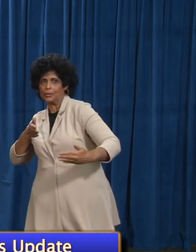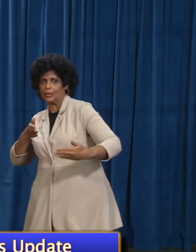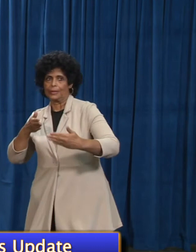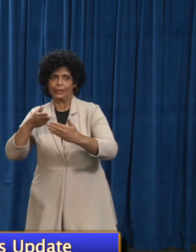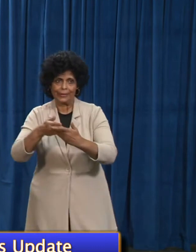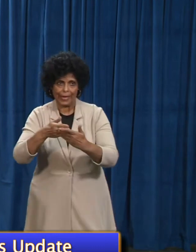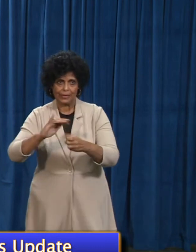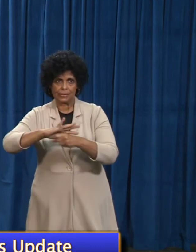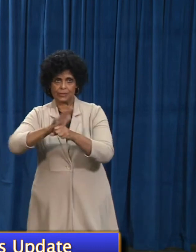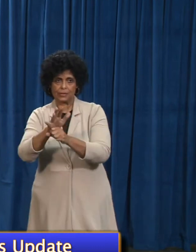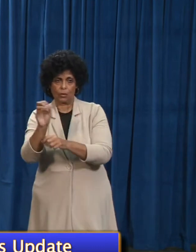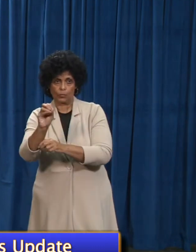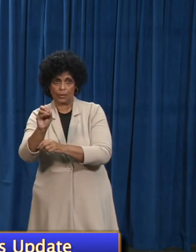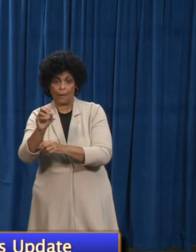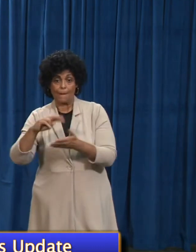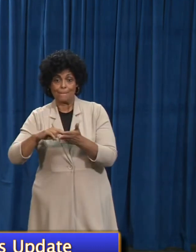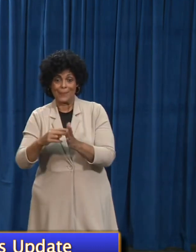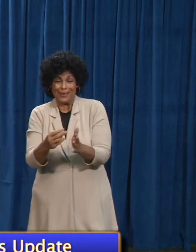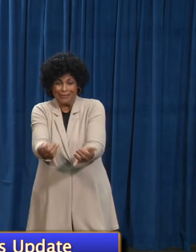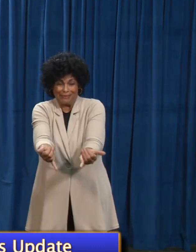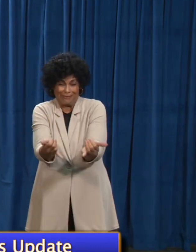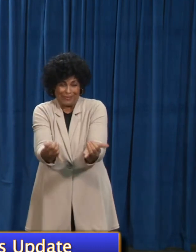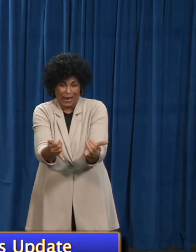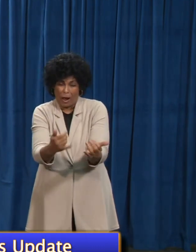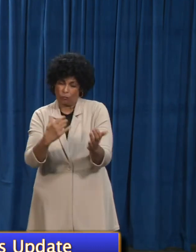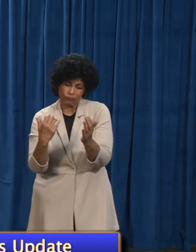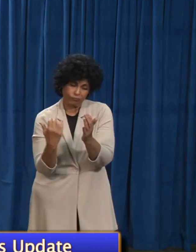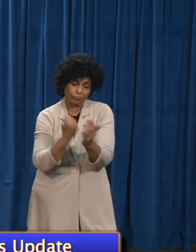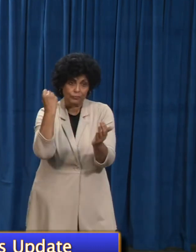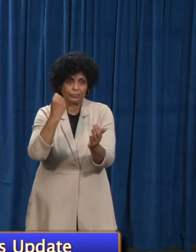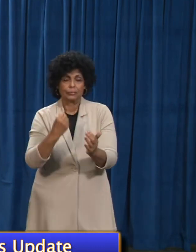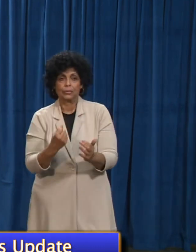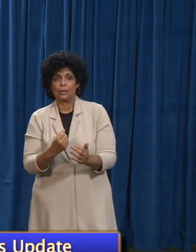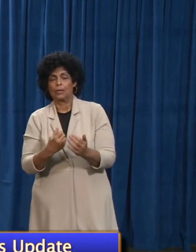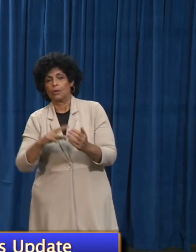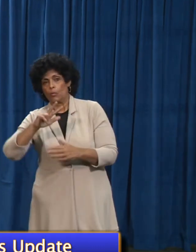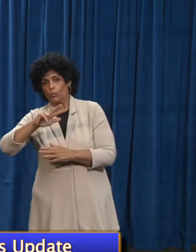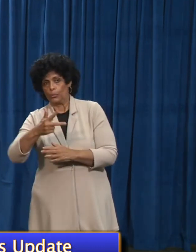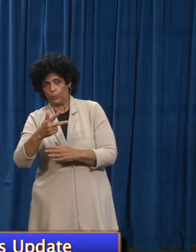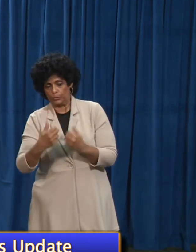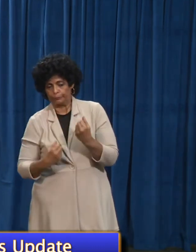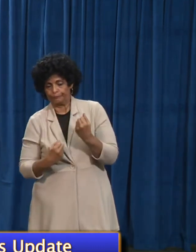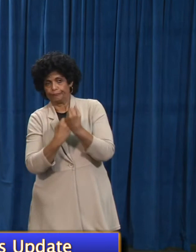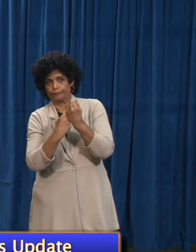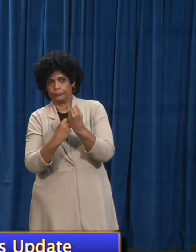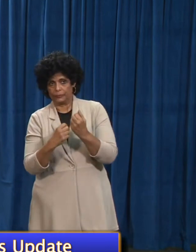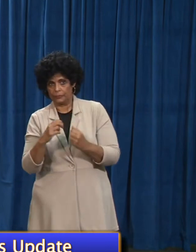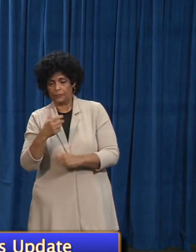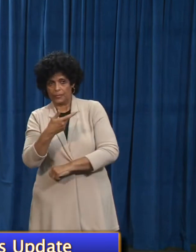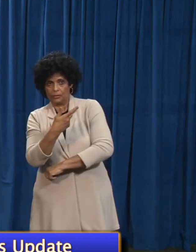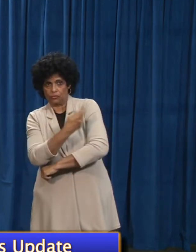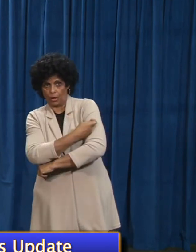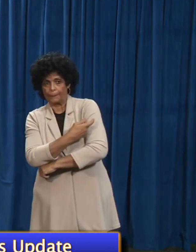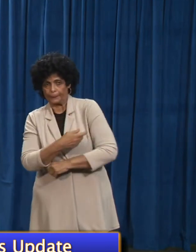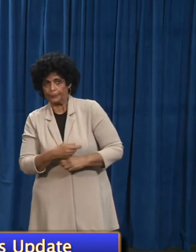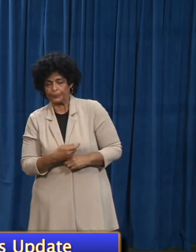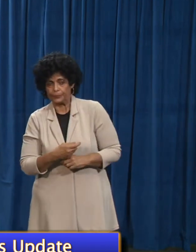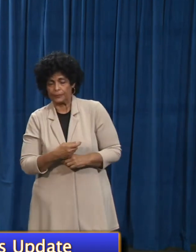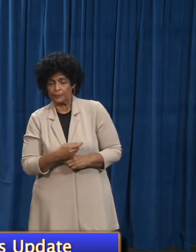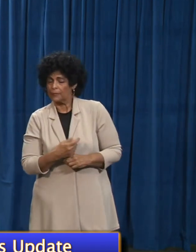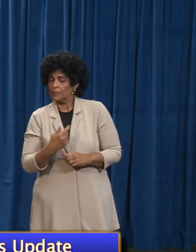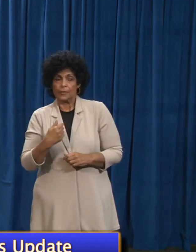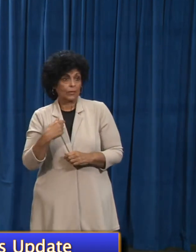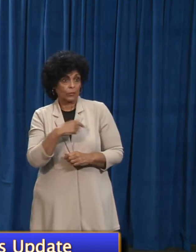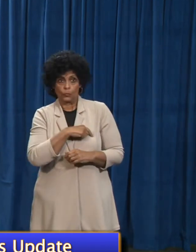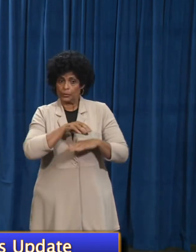Now is the time to get your booster shot if you haven't already. And we recommend that